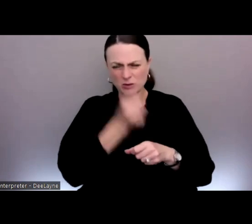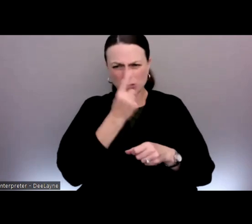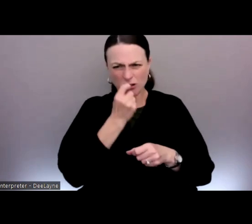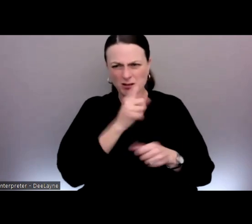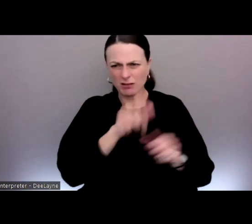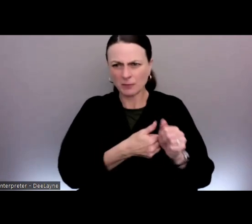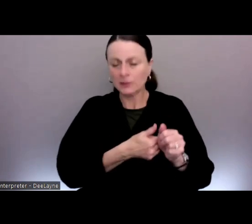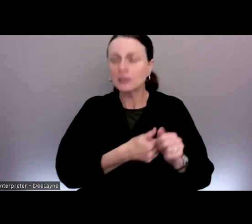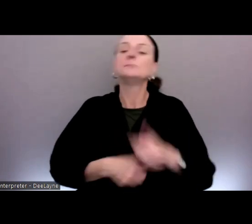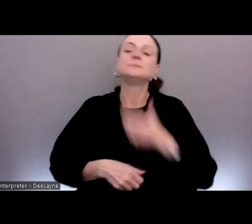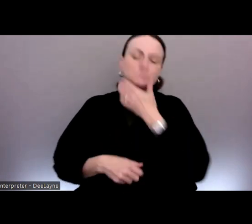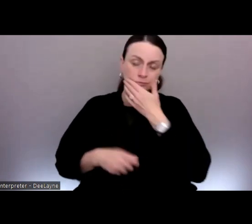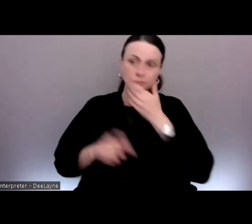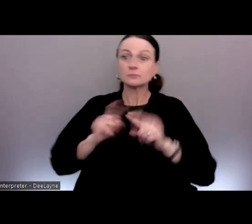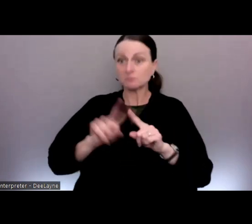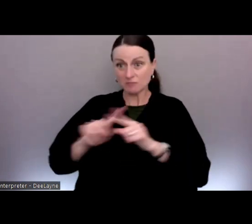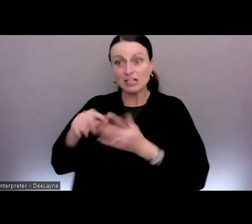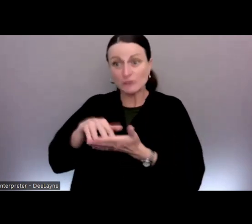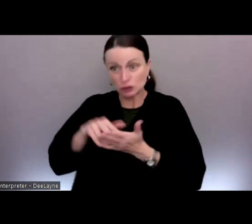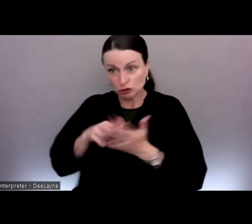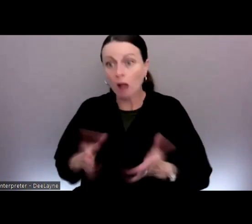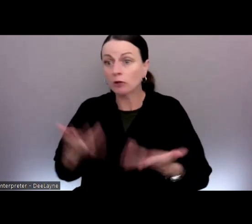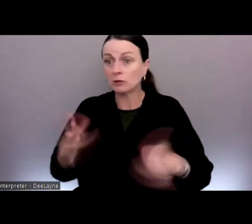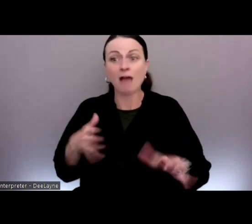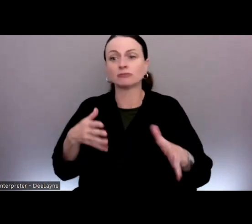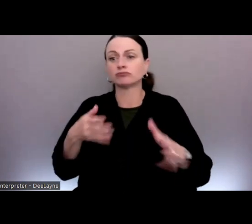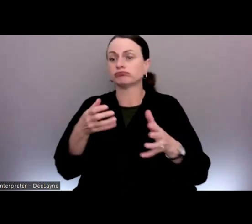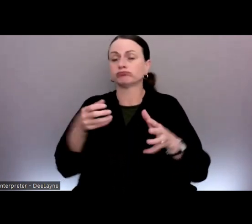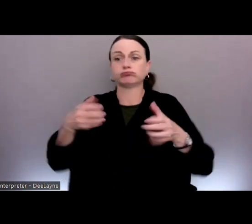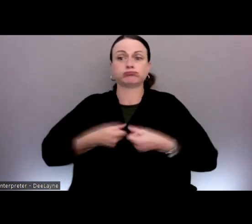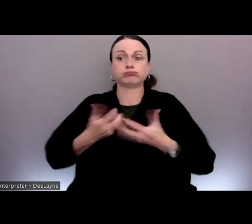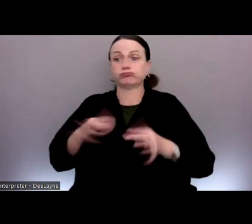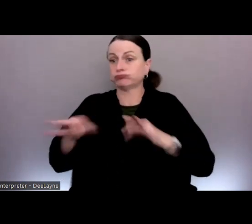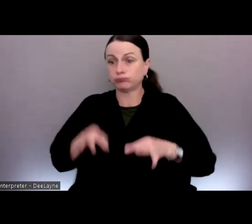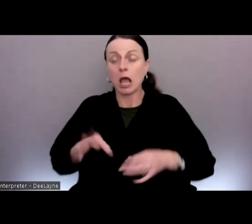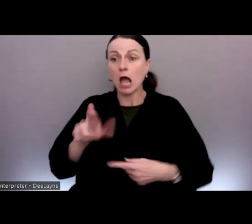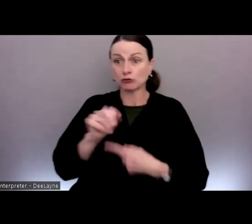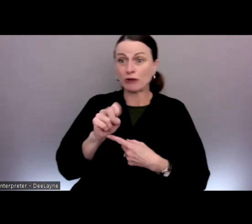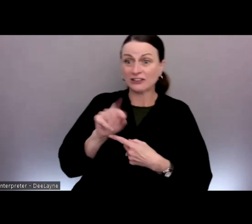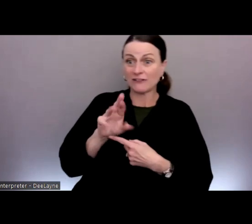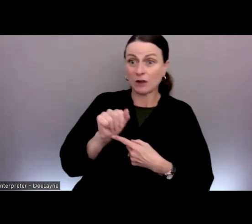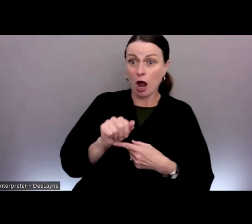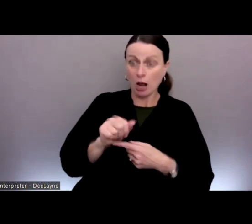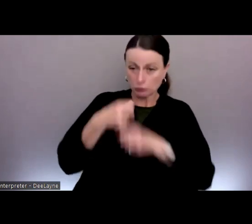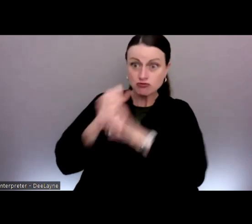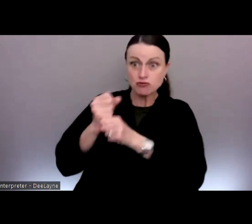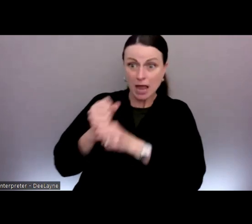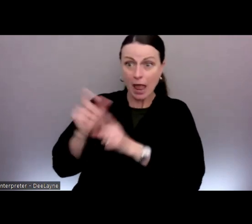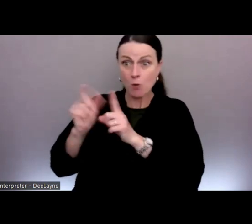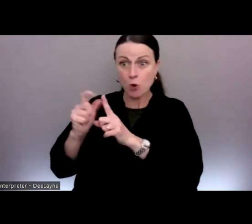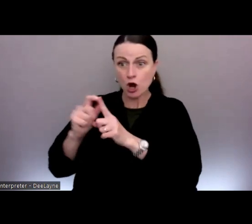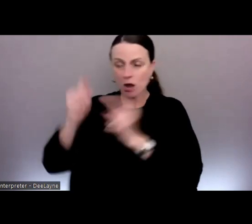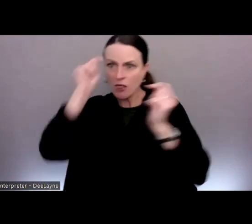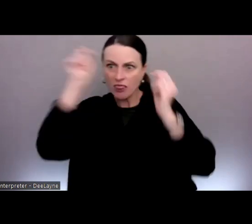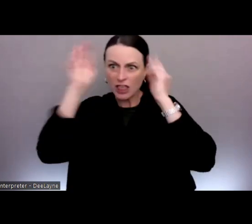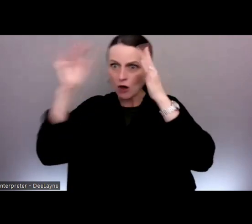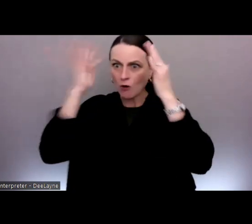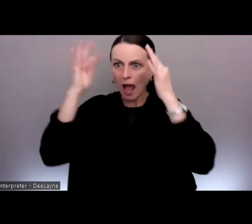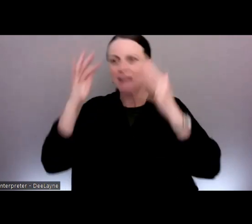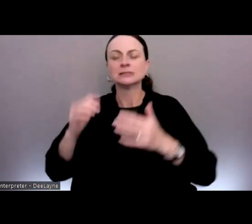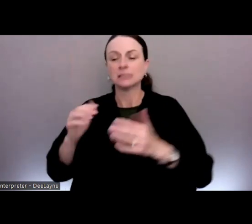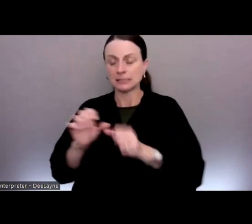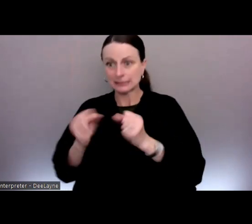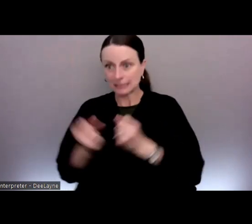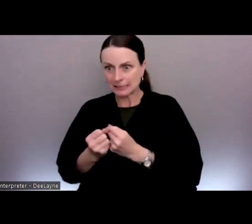and Velma Pollard have explained, the Rastafari creating these words were theorizing society from the bottom